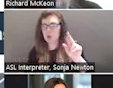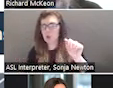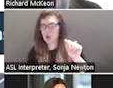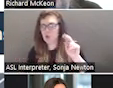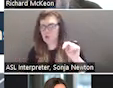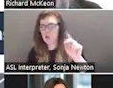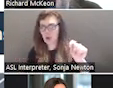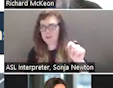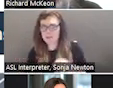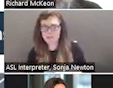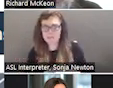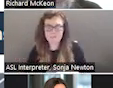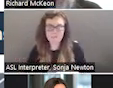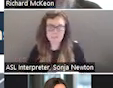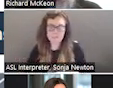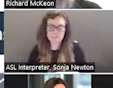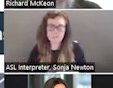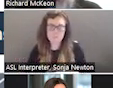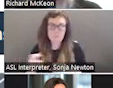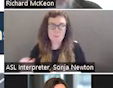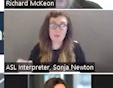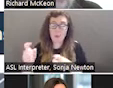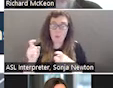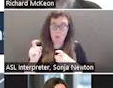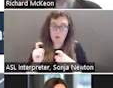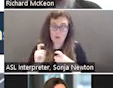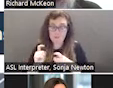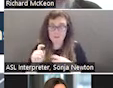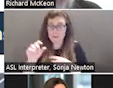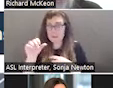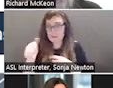The SAMHSA was given in the Omnibus Appropriations Bill $10 million